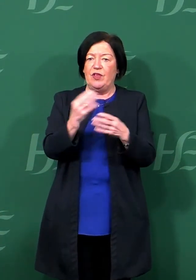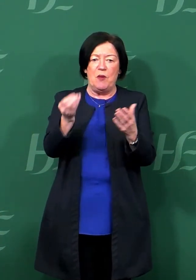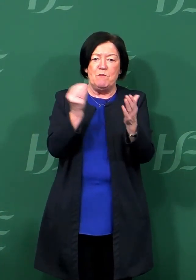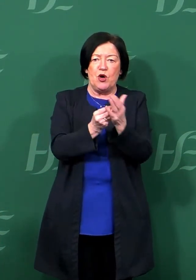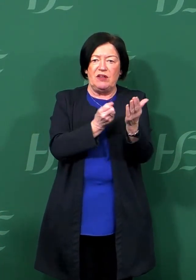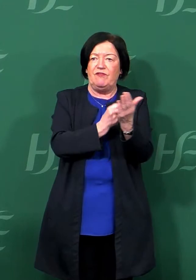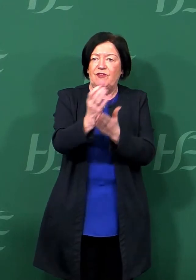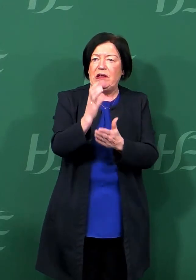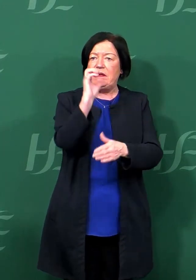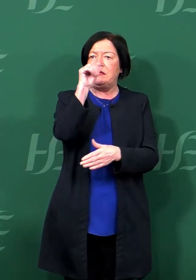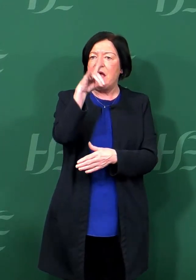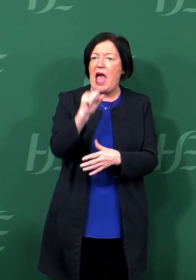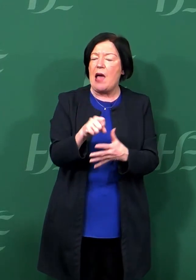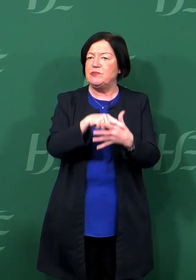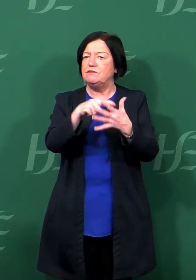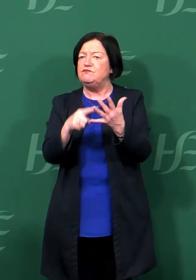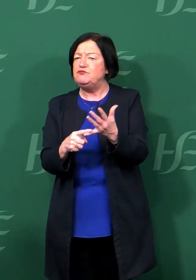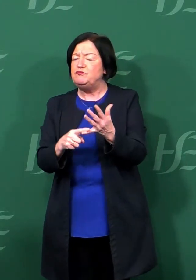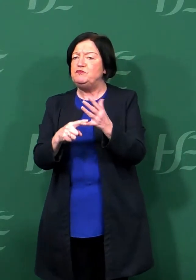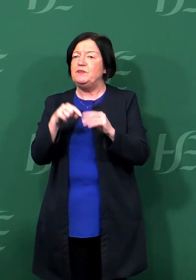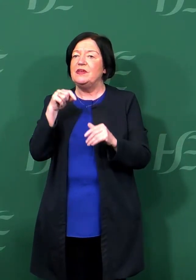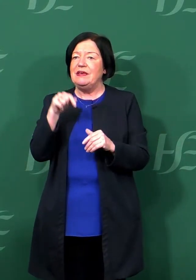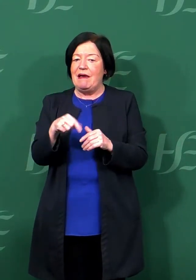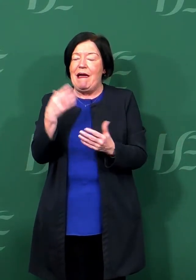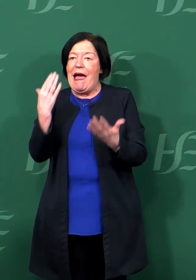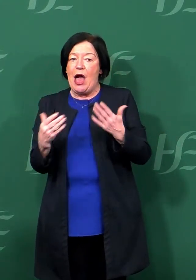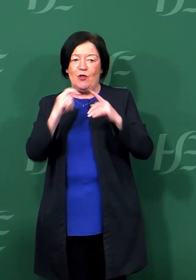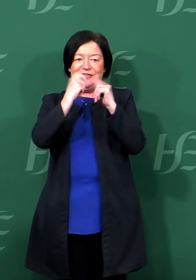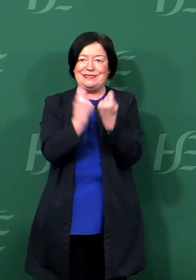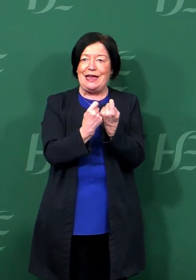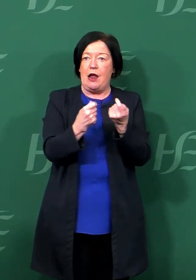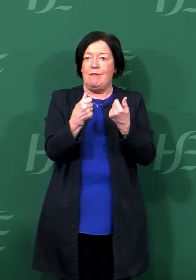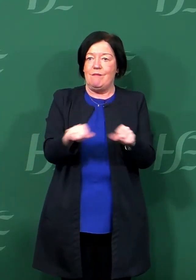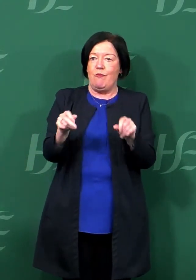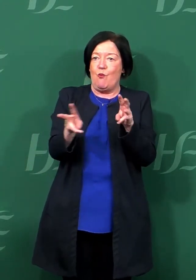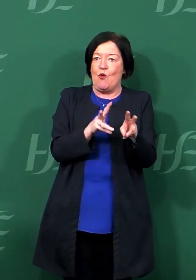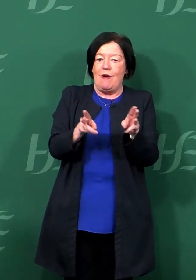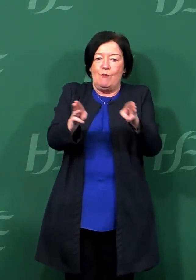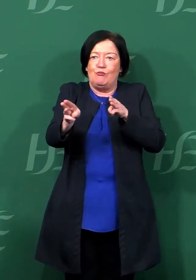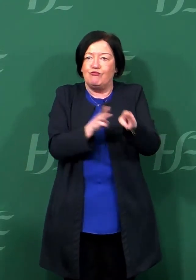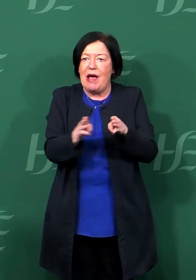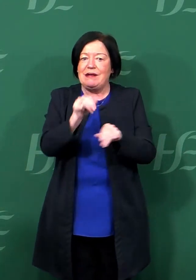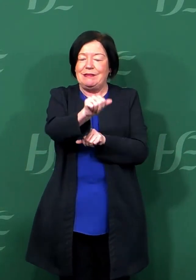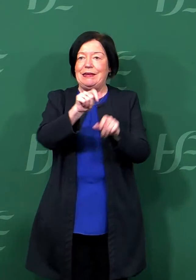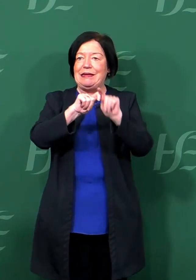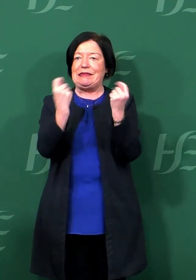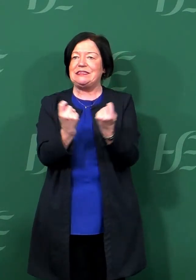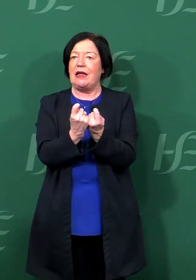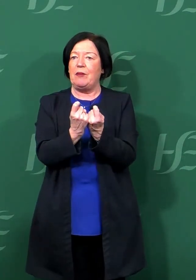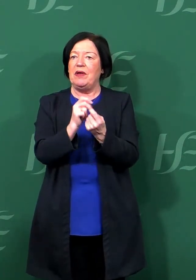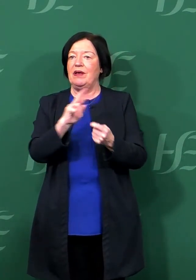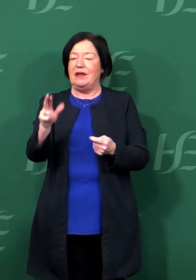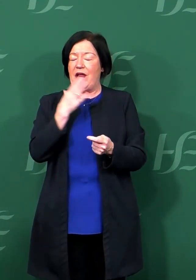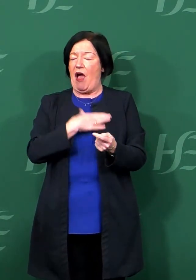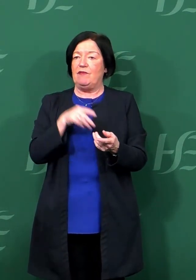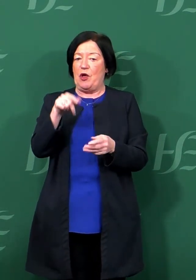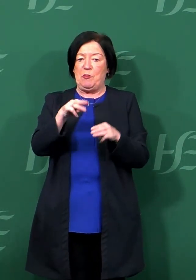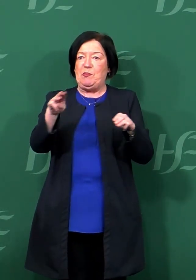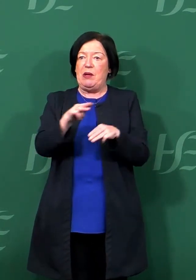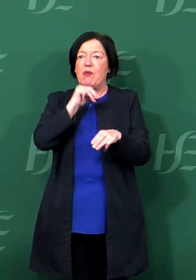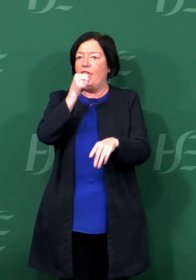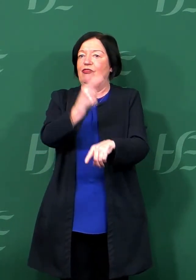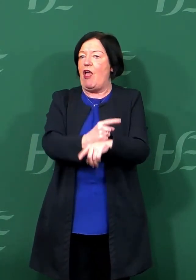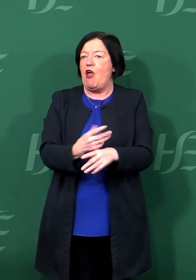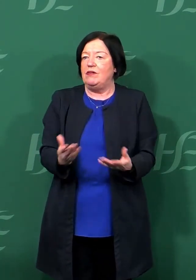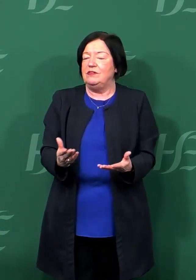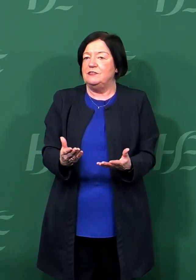being invested in CAMHS or any of that. This was how the team worked and the practice of the team. Not about the fact that the people weren't